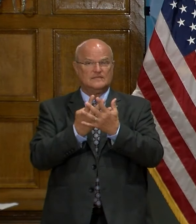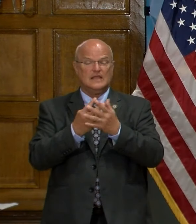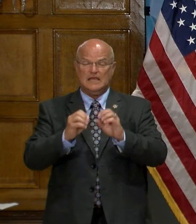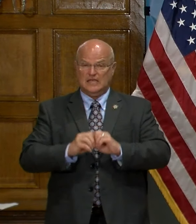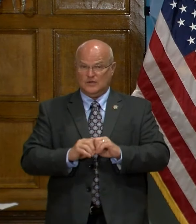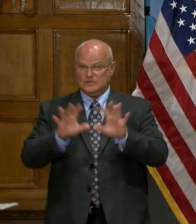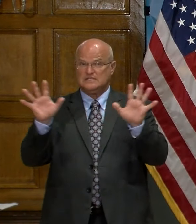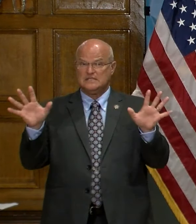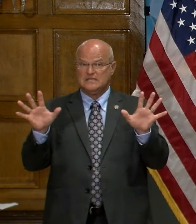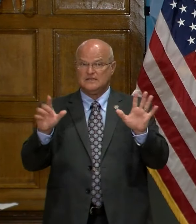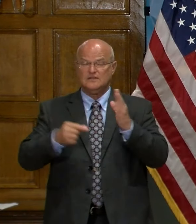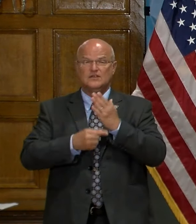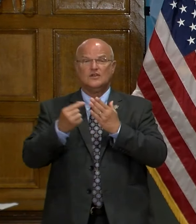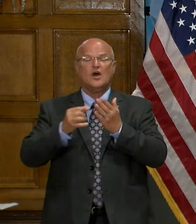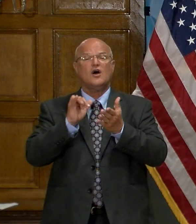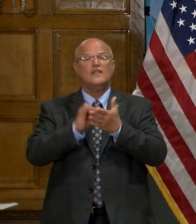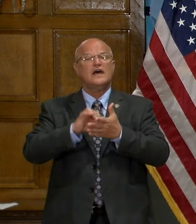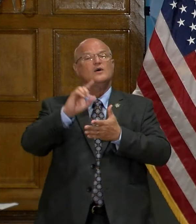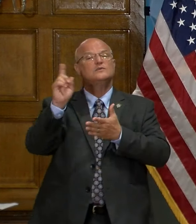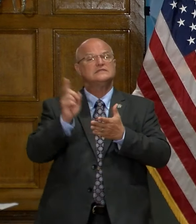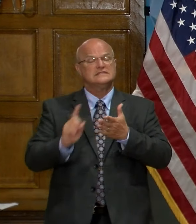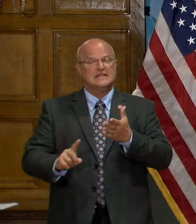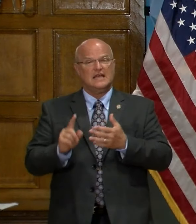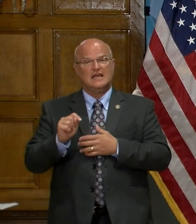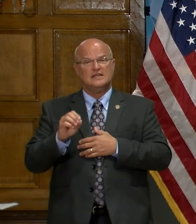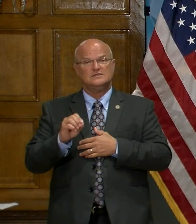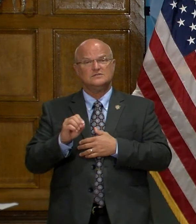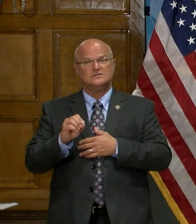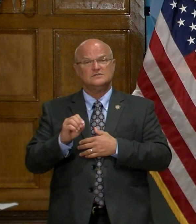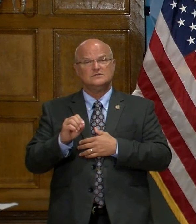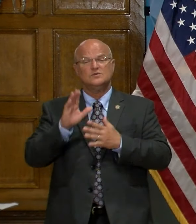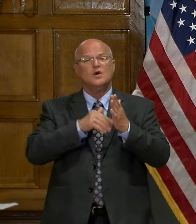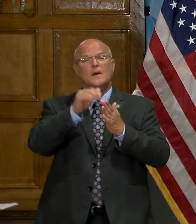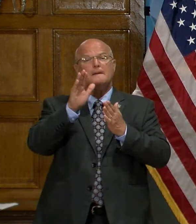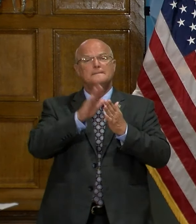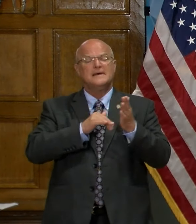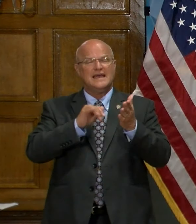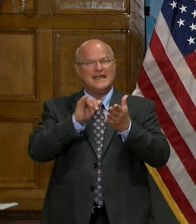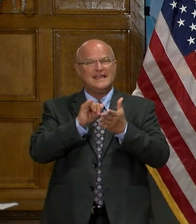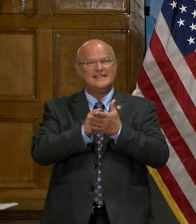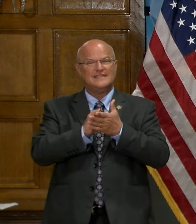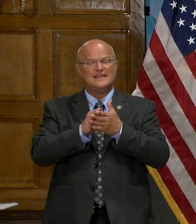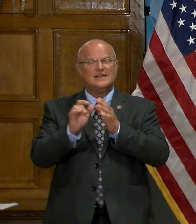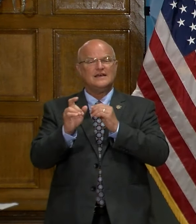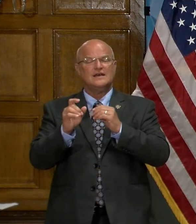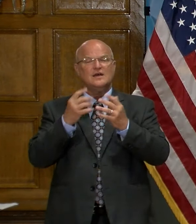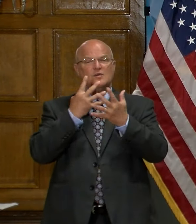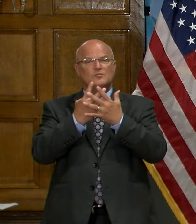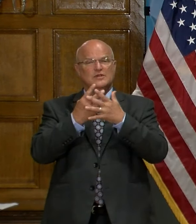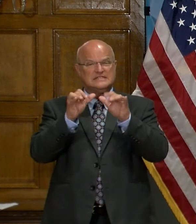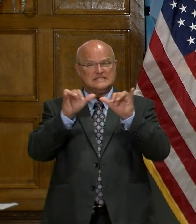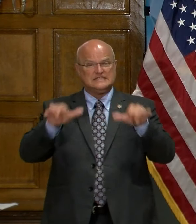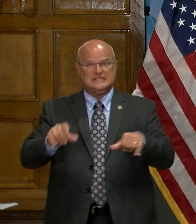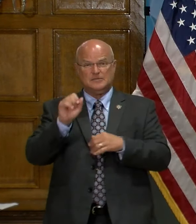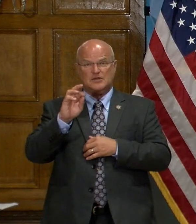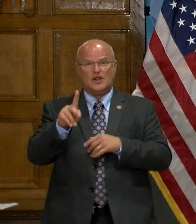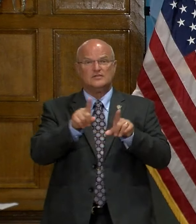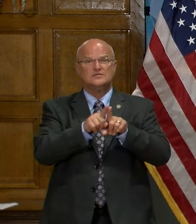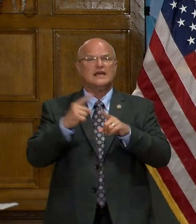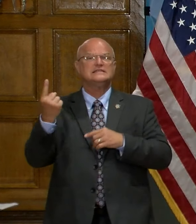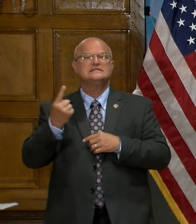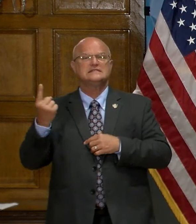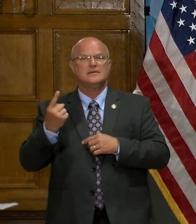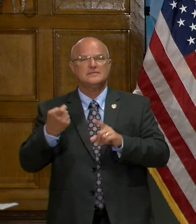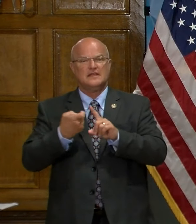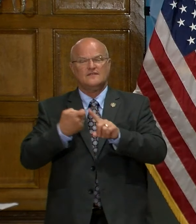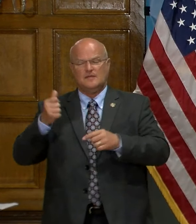was clearly an article that was designed to paint the penal system in Arkansas as